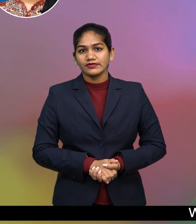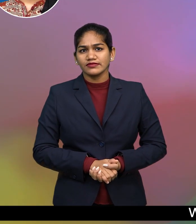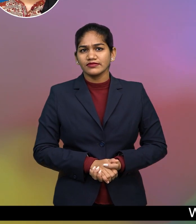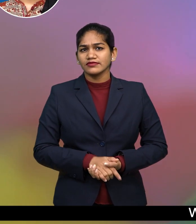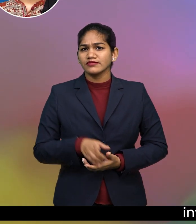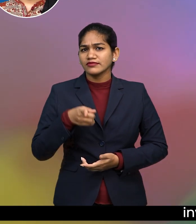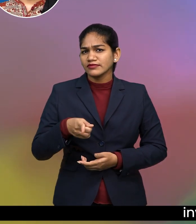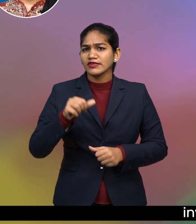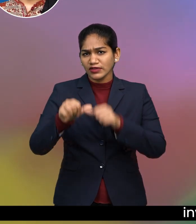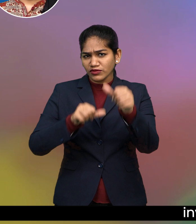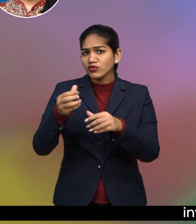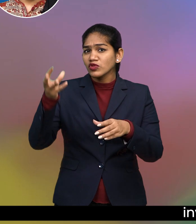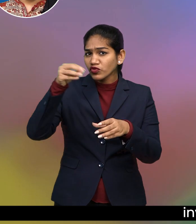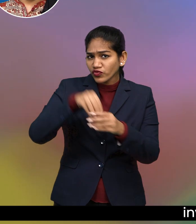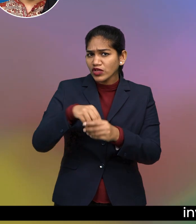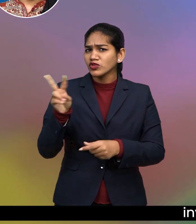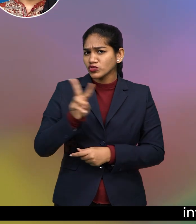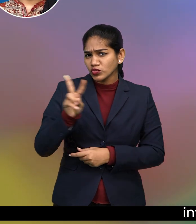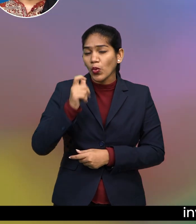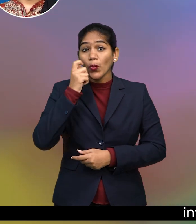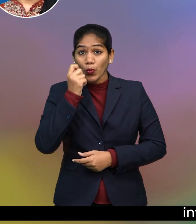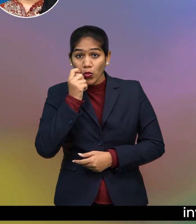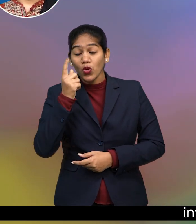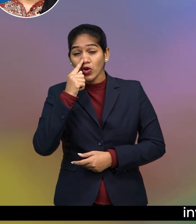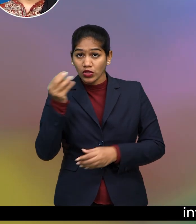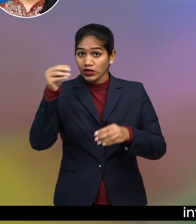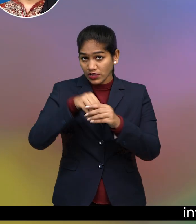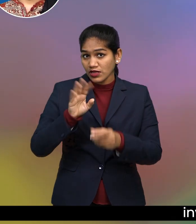Would this process involve two parents?